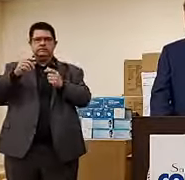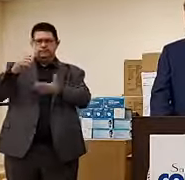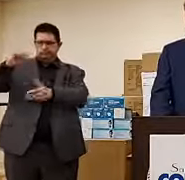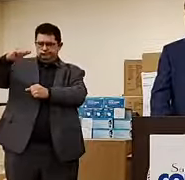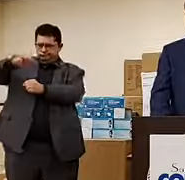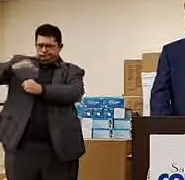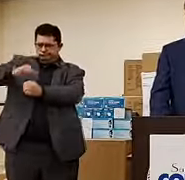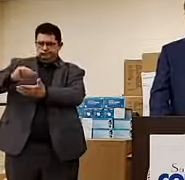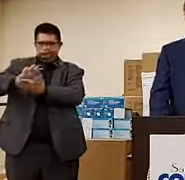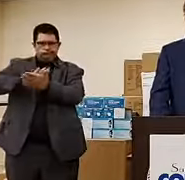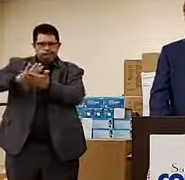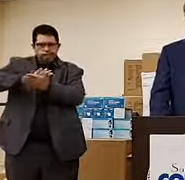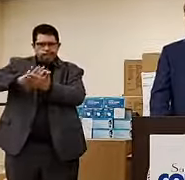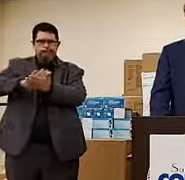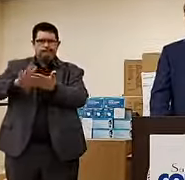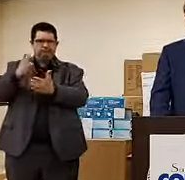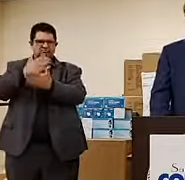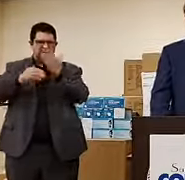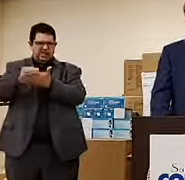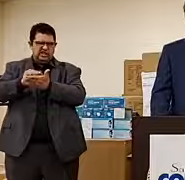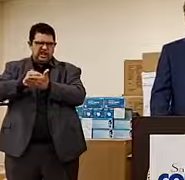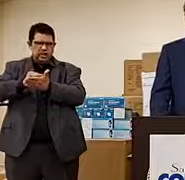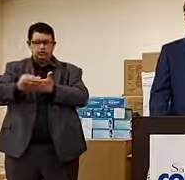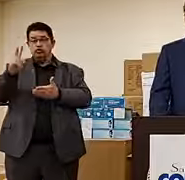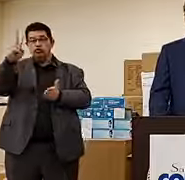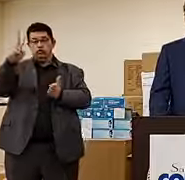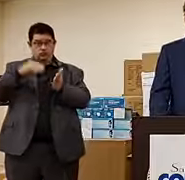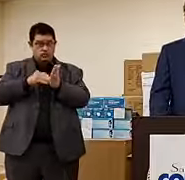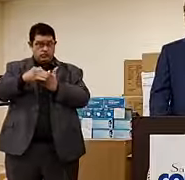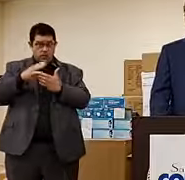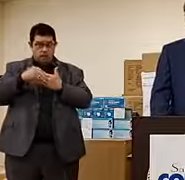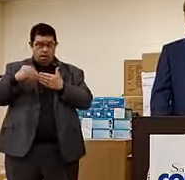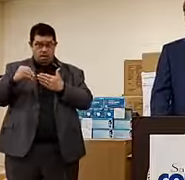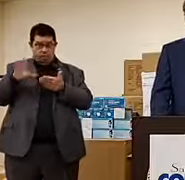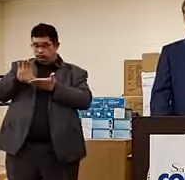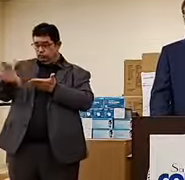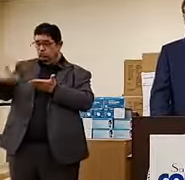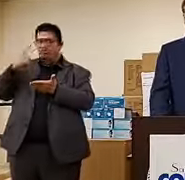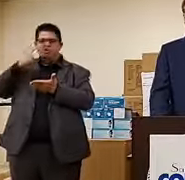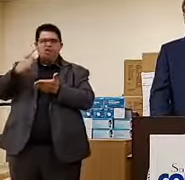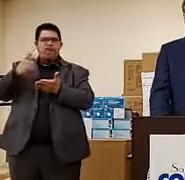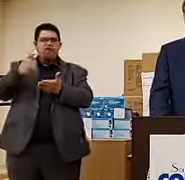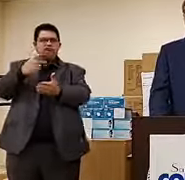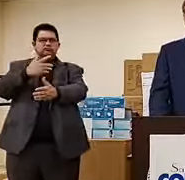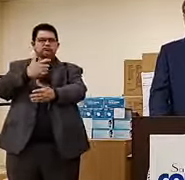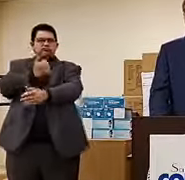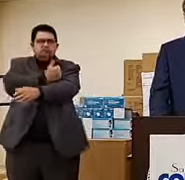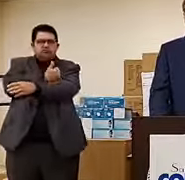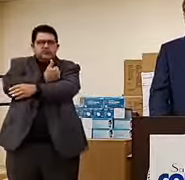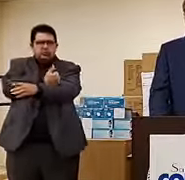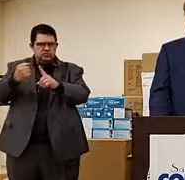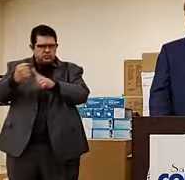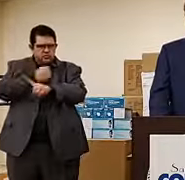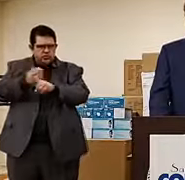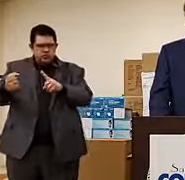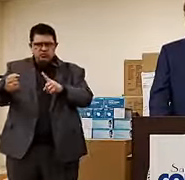sanitizer. $2 million will be directed towards substance use disorder, mental health